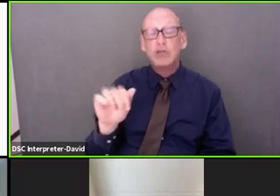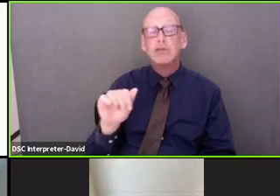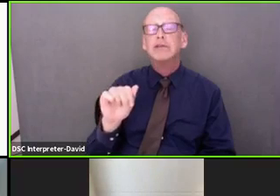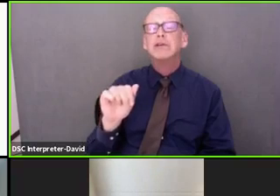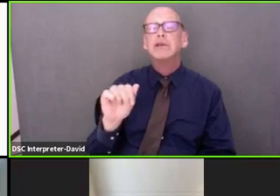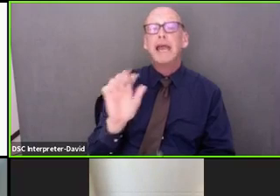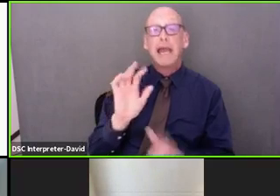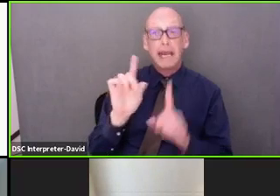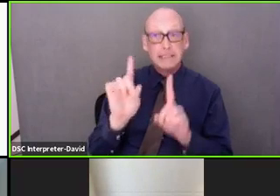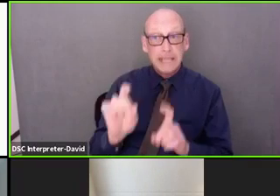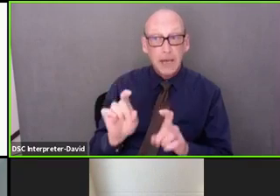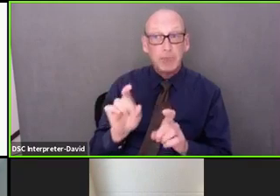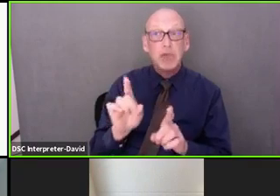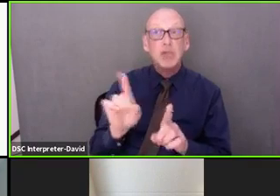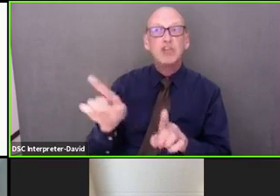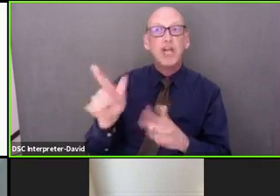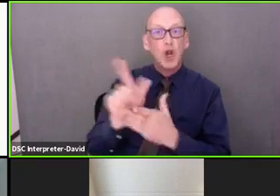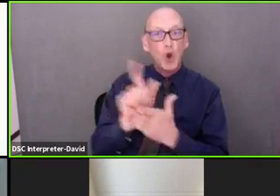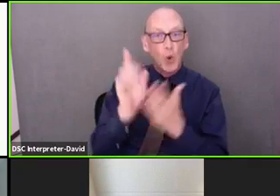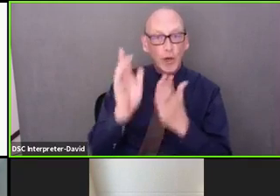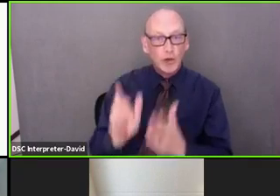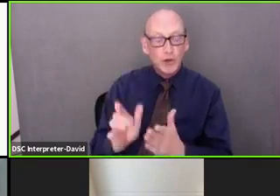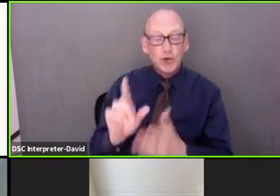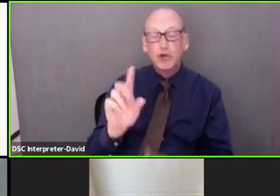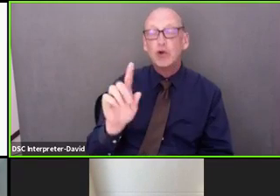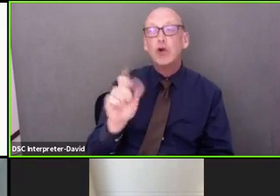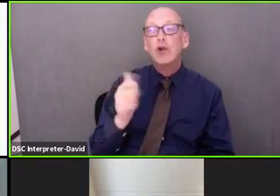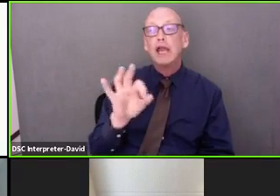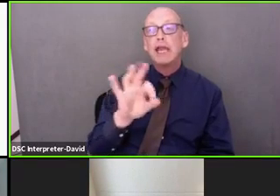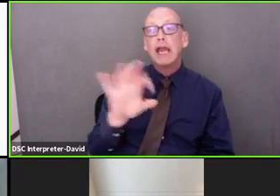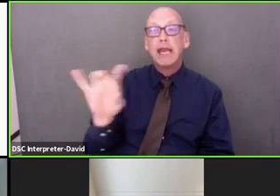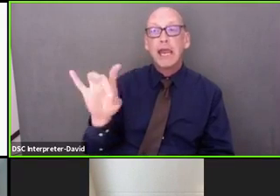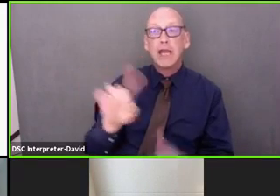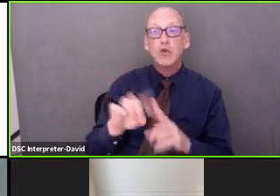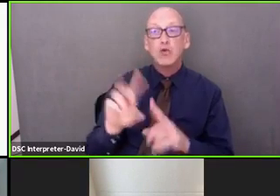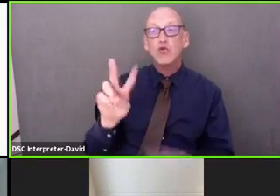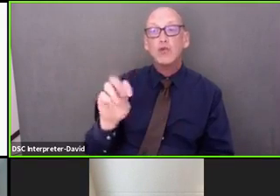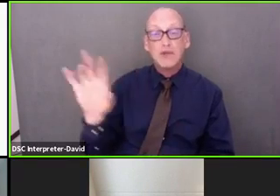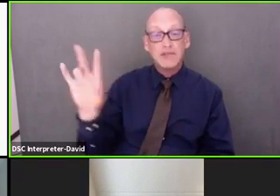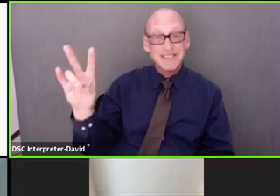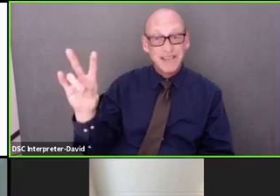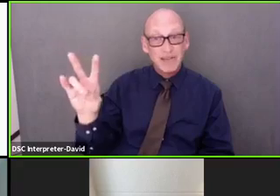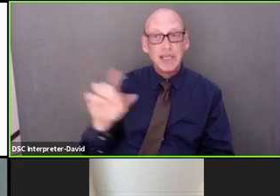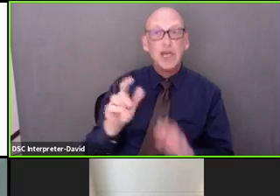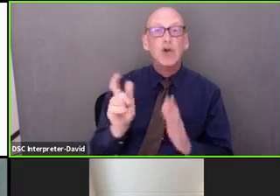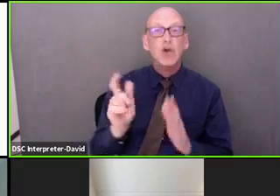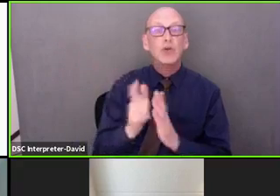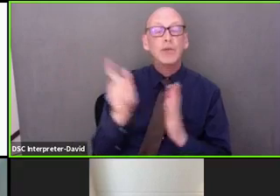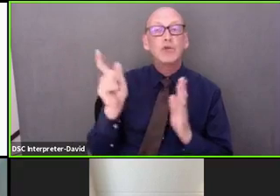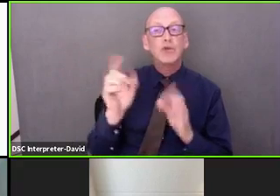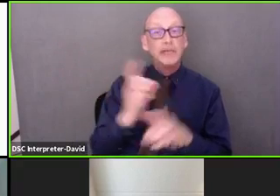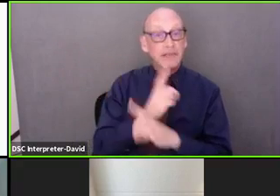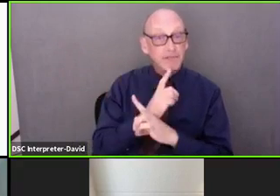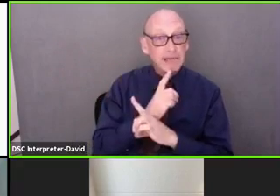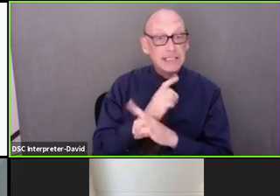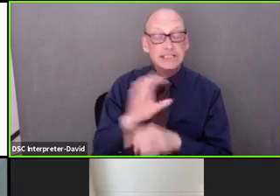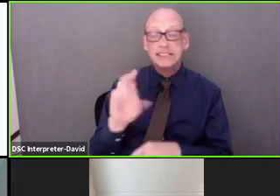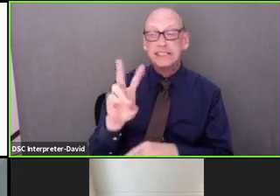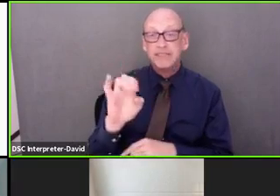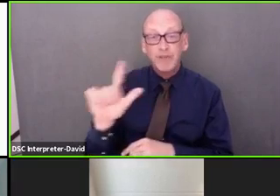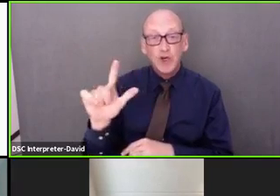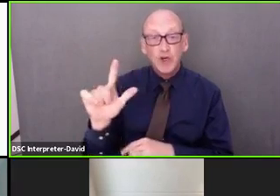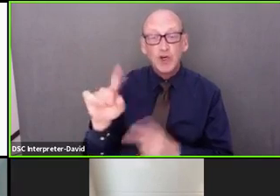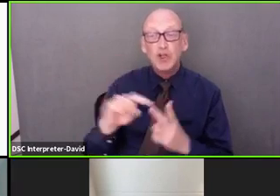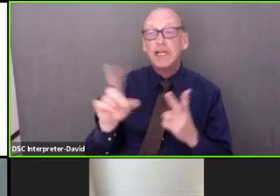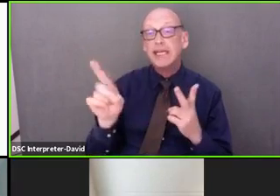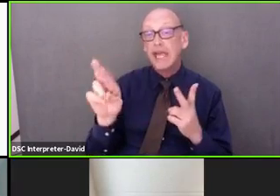general practice from 1998 to 2007, representing clients in the areas of criminal defense, civil litigation, domestic